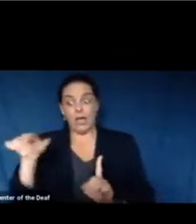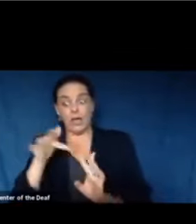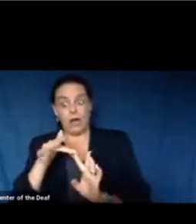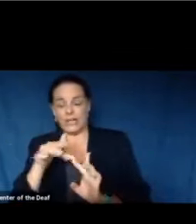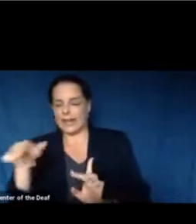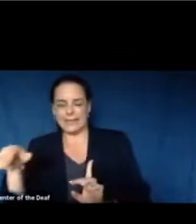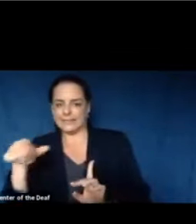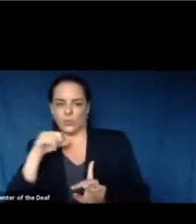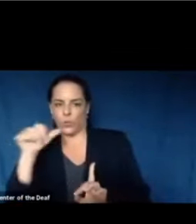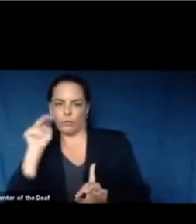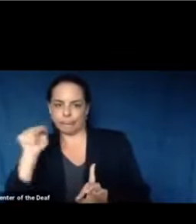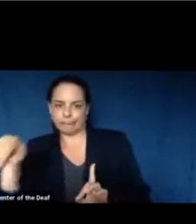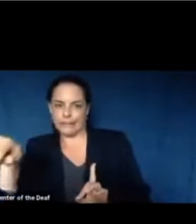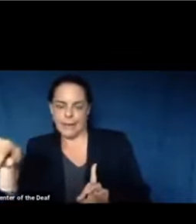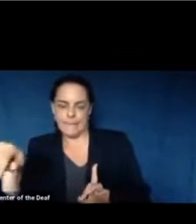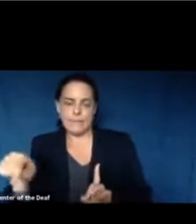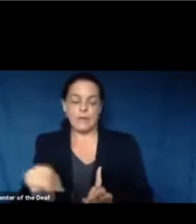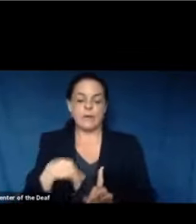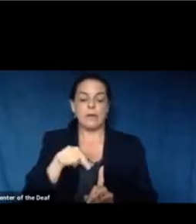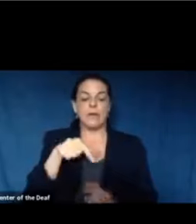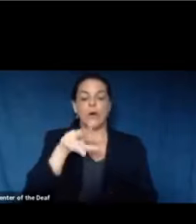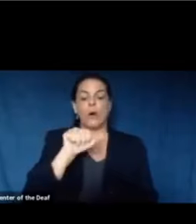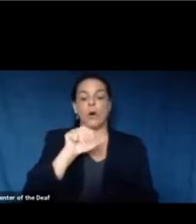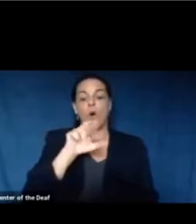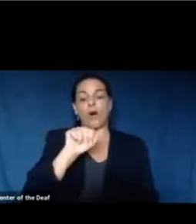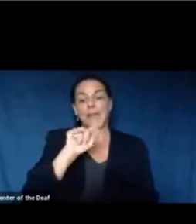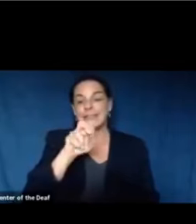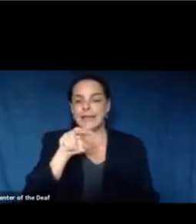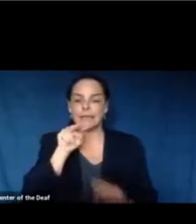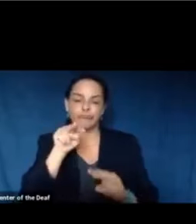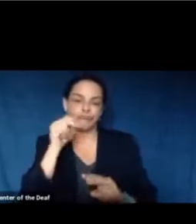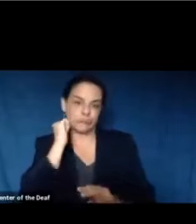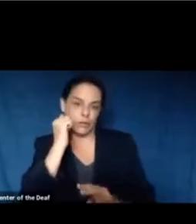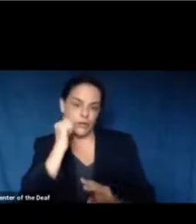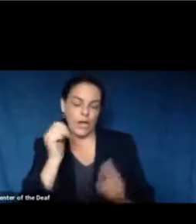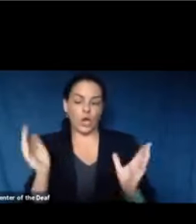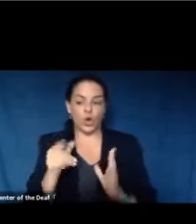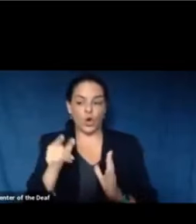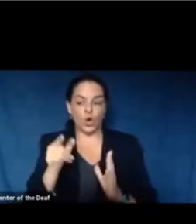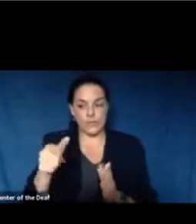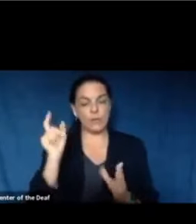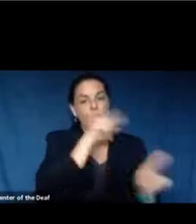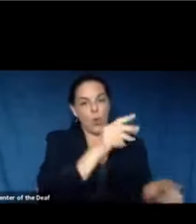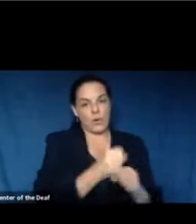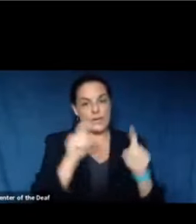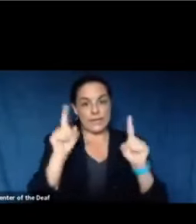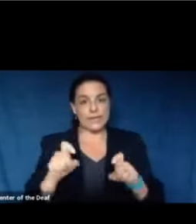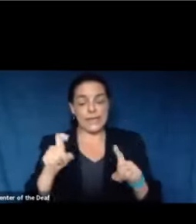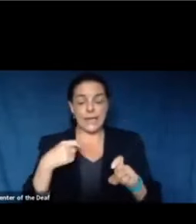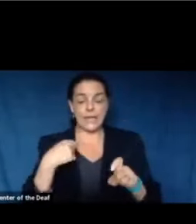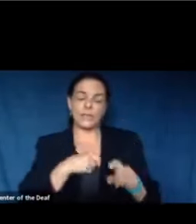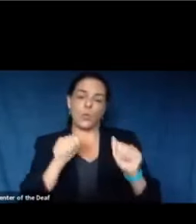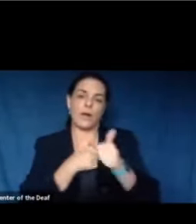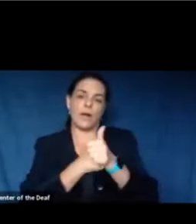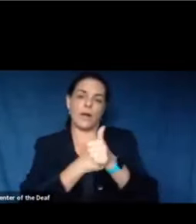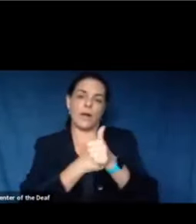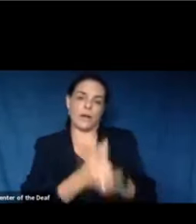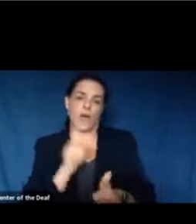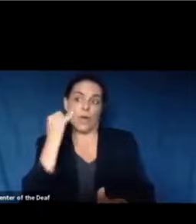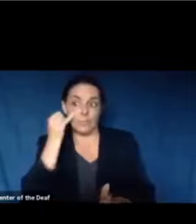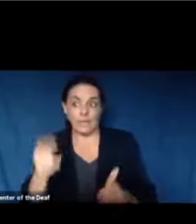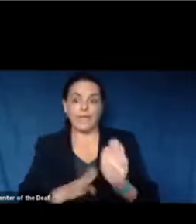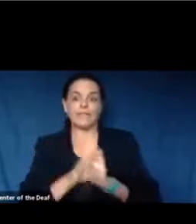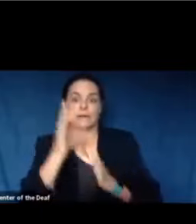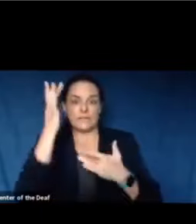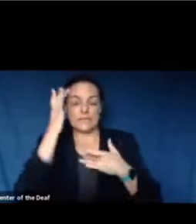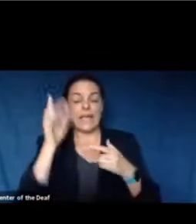eye. Those folks in quarantine are under daily monitoring. We're encouraging them to get tested so that we can follow up if they do develop illness and